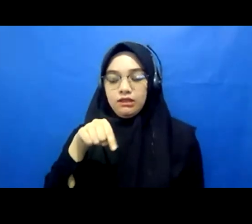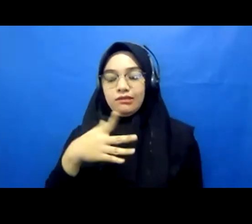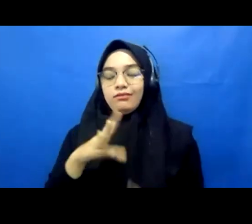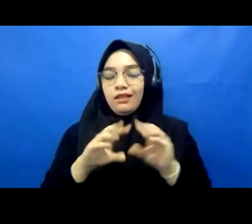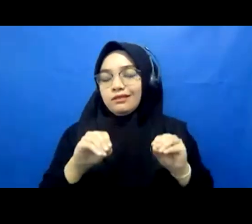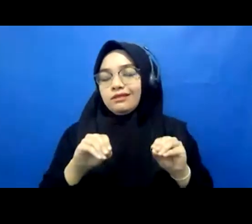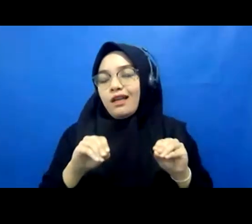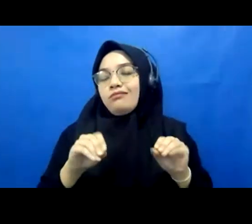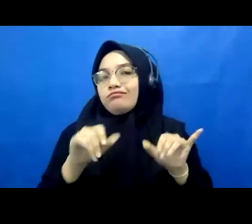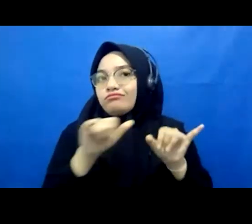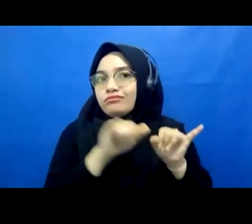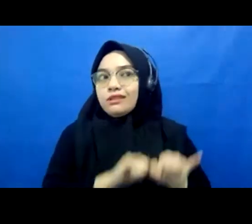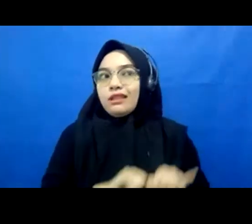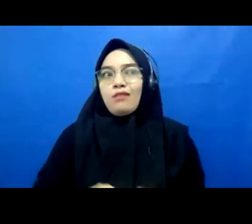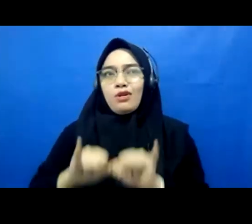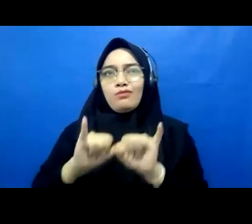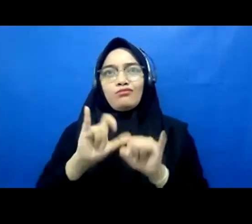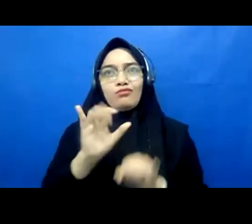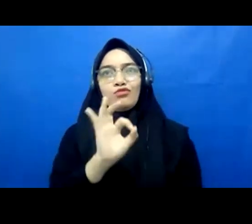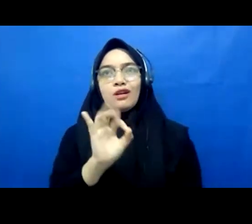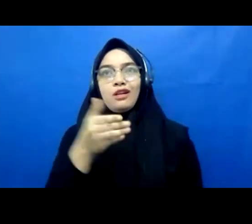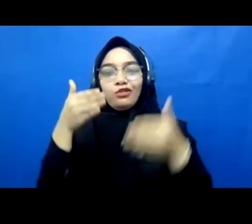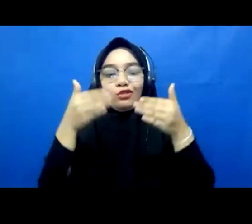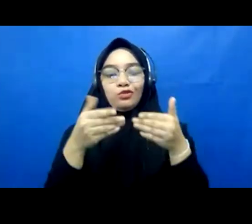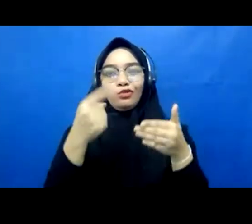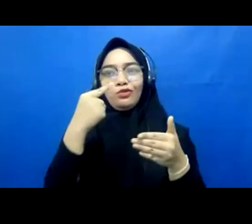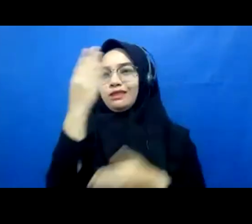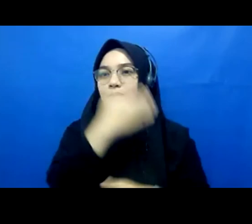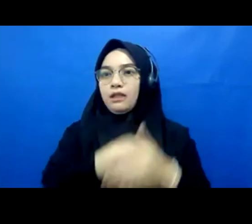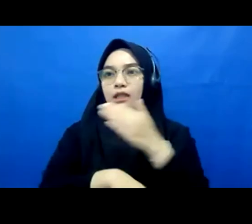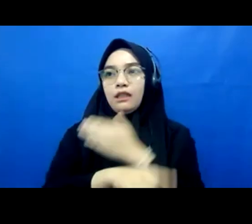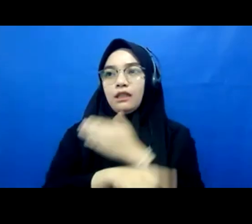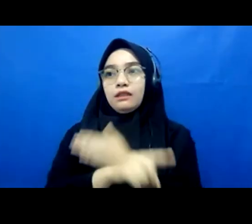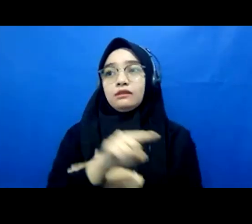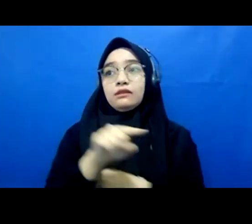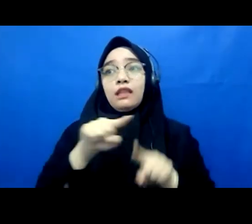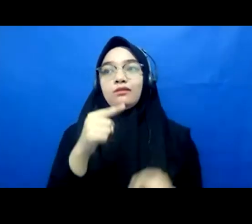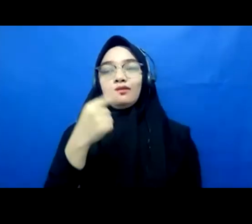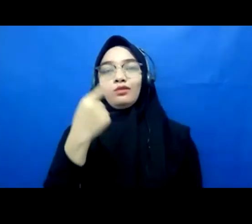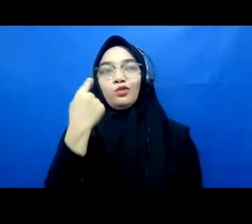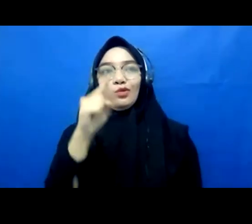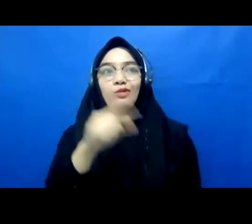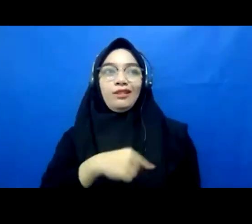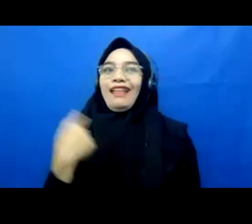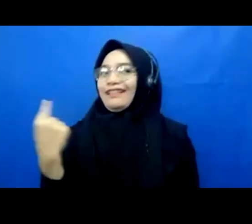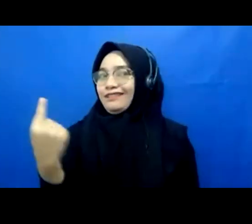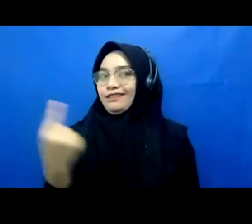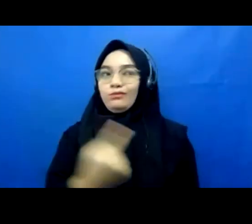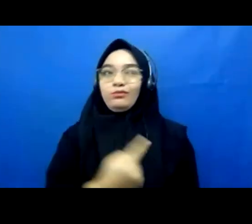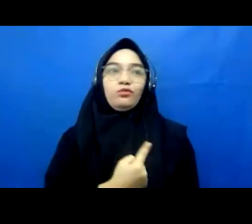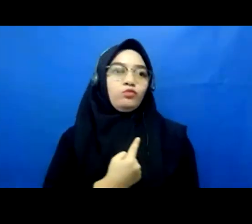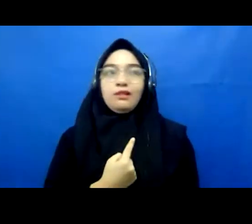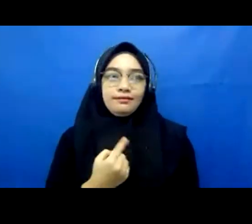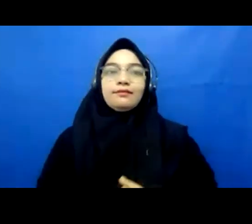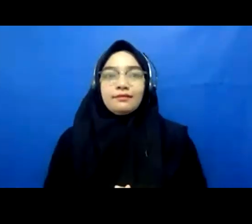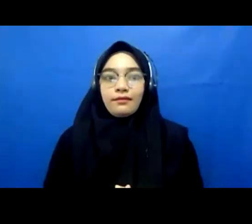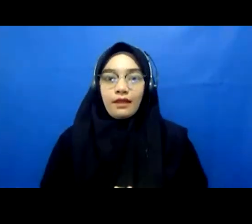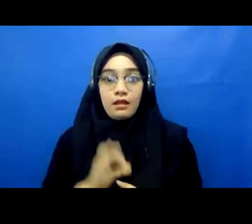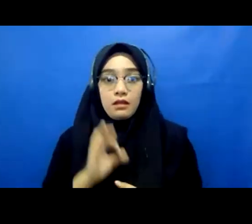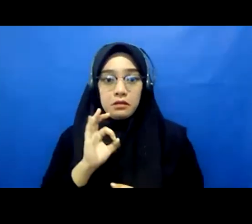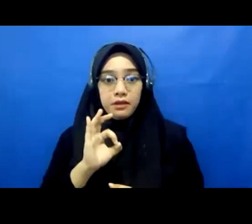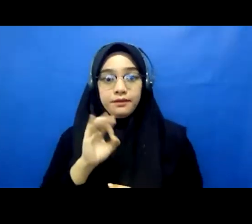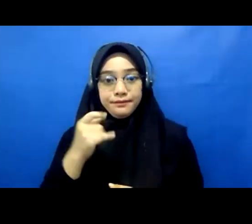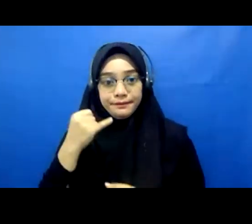in my statement, believe that what they work here. So thank you. Thank you. And finally, Victoria.